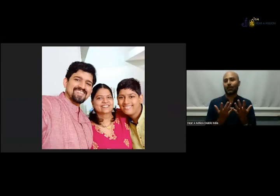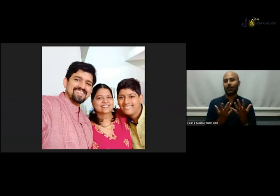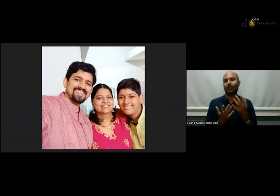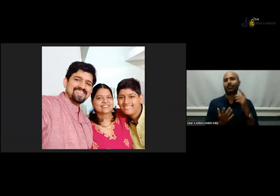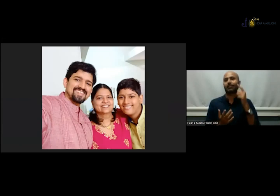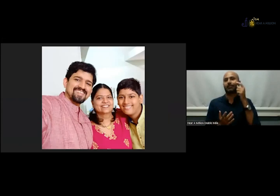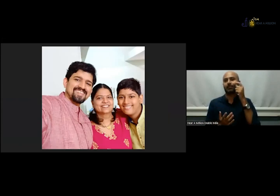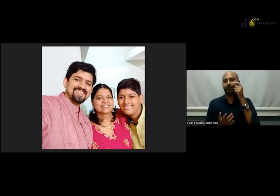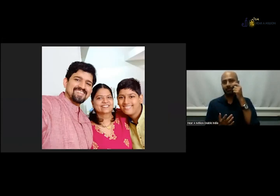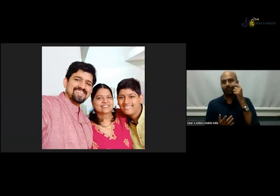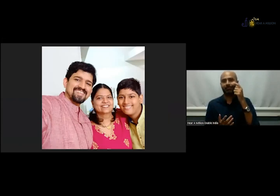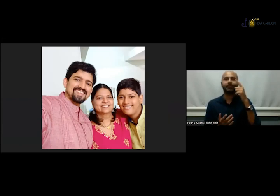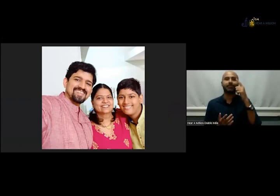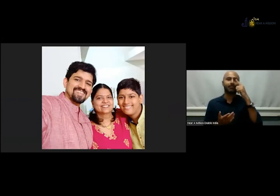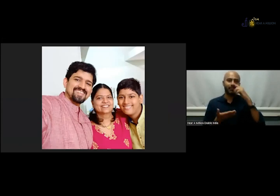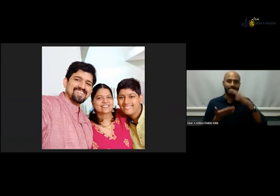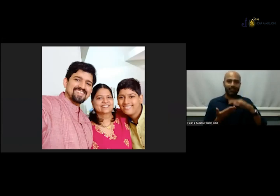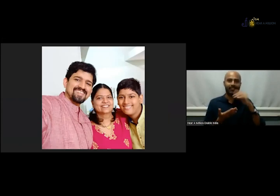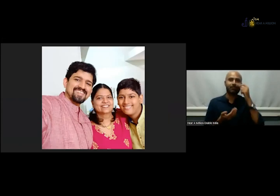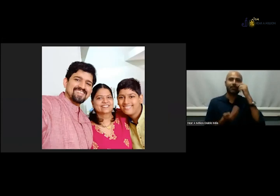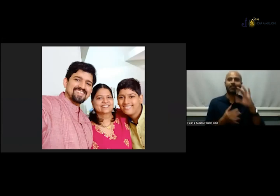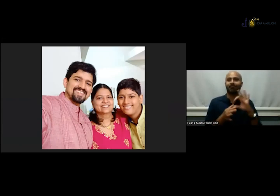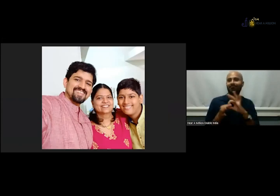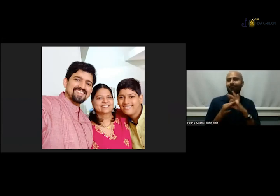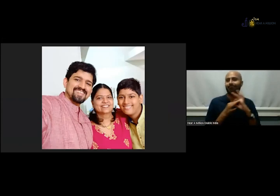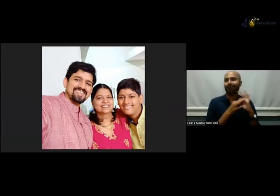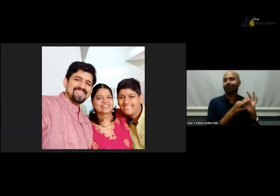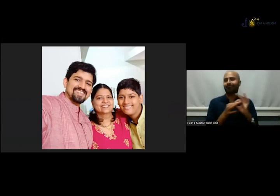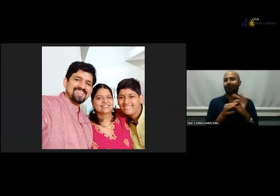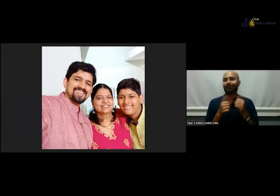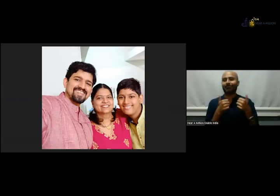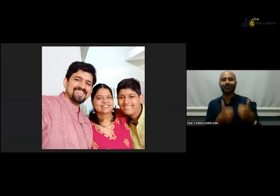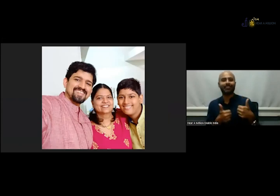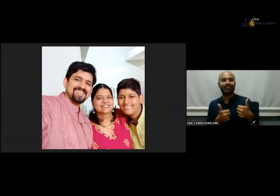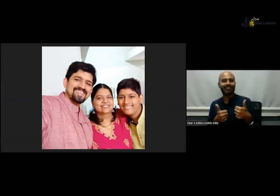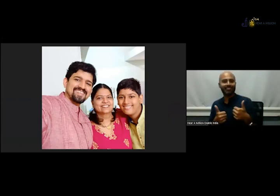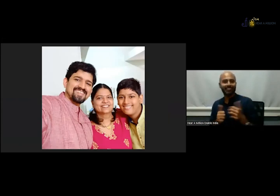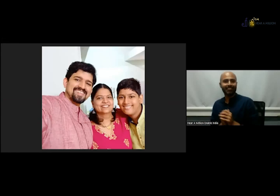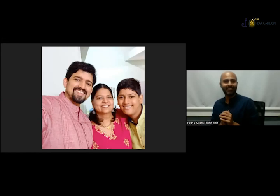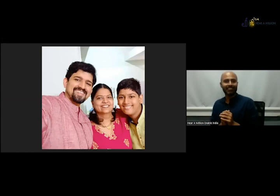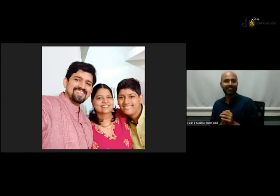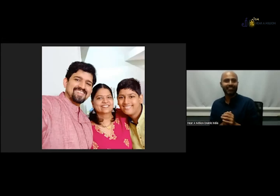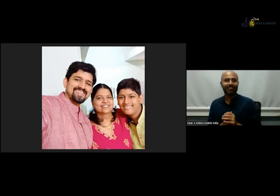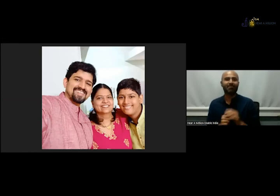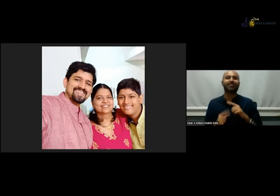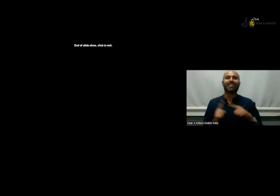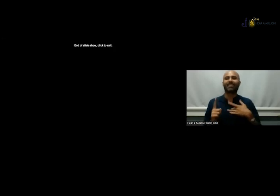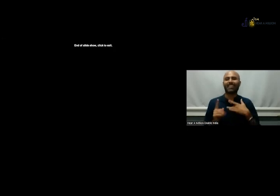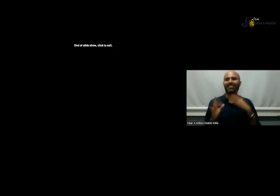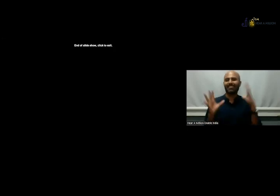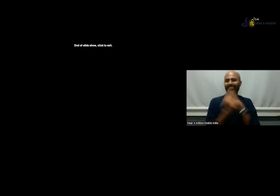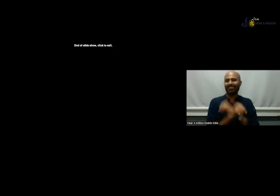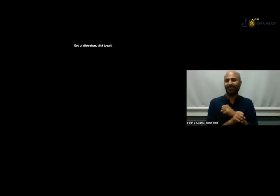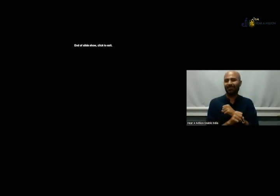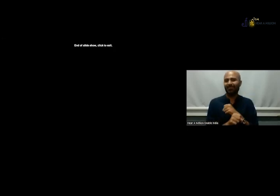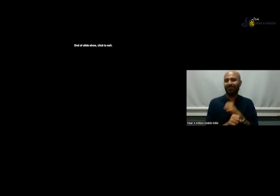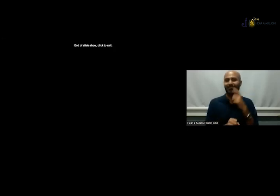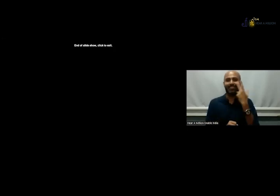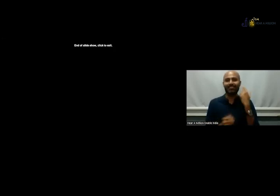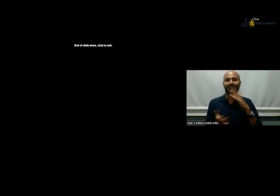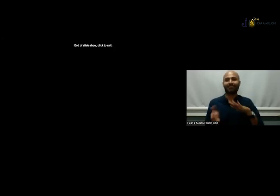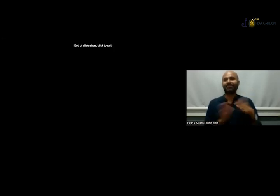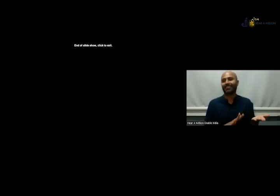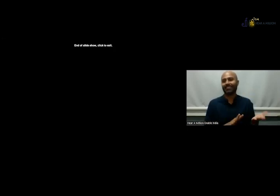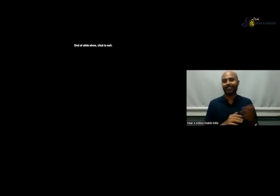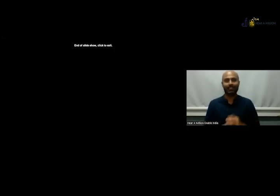we clearly remember her. That's her family picture, her husband, her son, and they had a